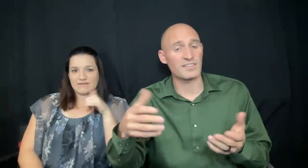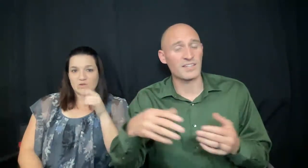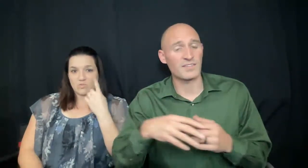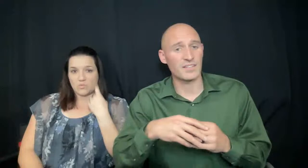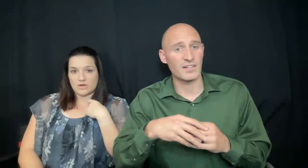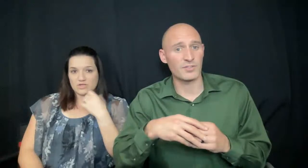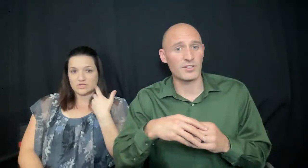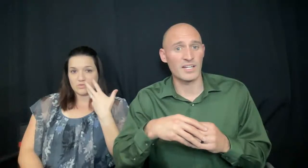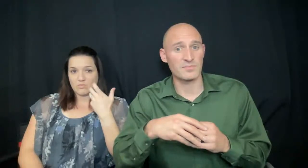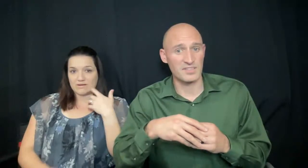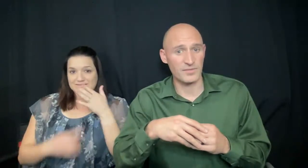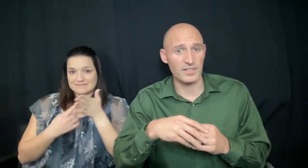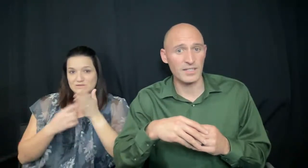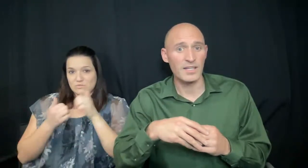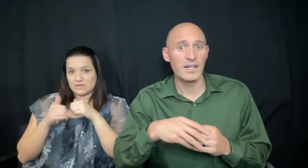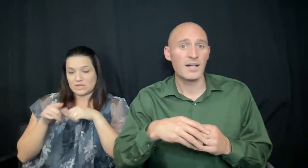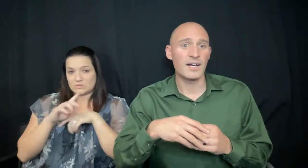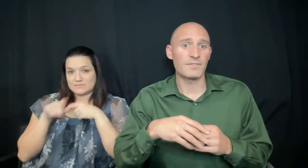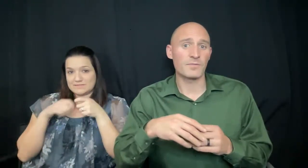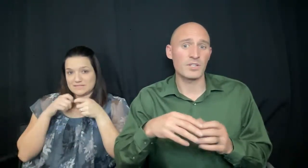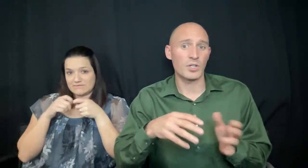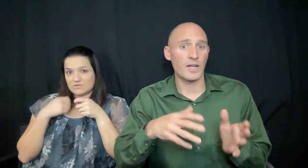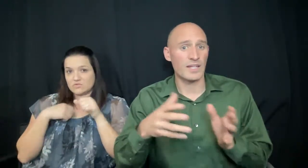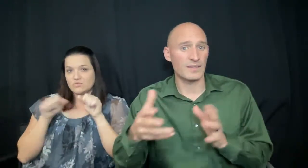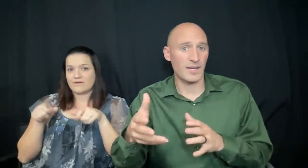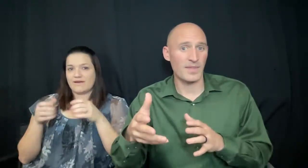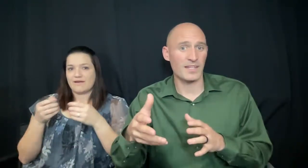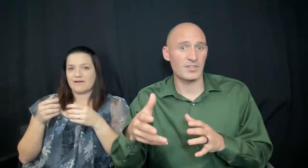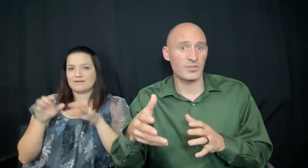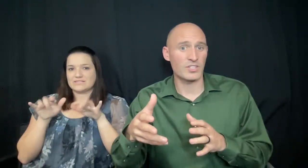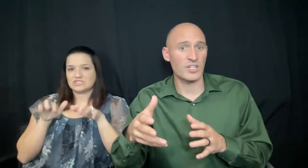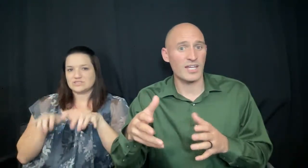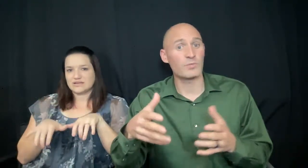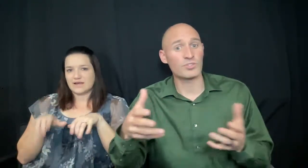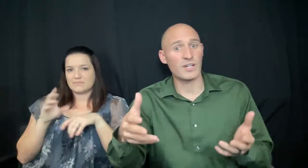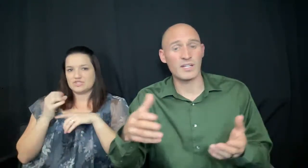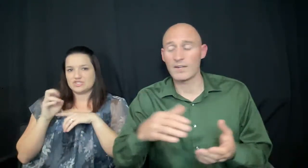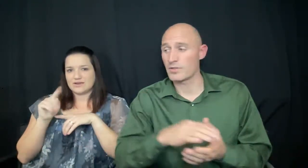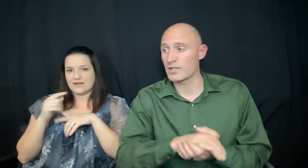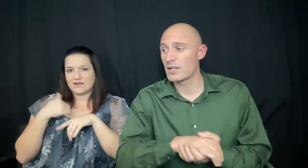to cover specifically, feel free to go ahead and type that into the chat, and we'll try to cover it